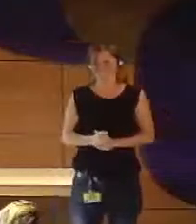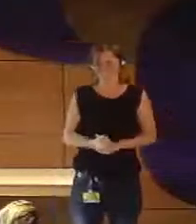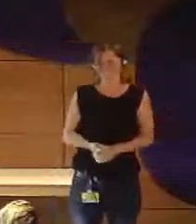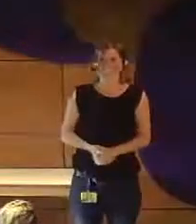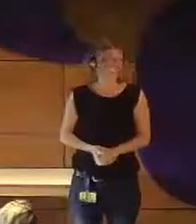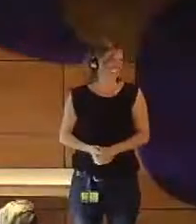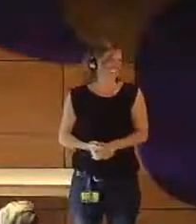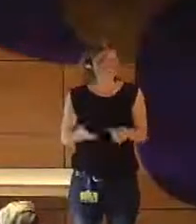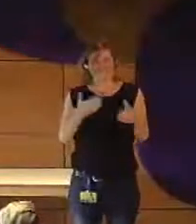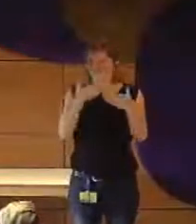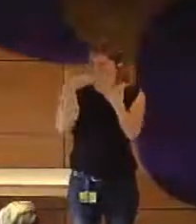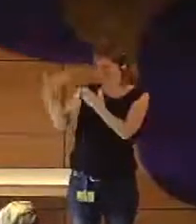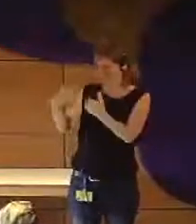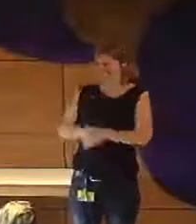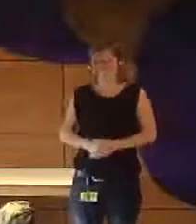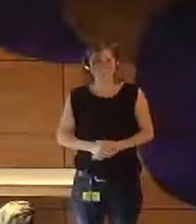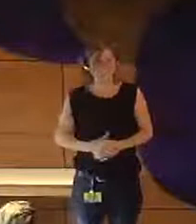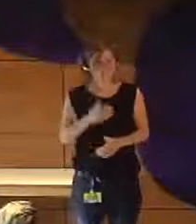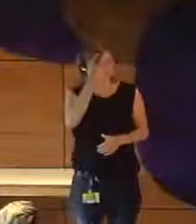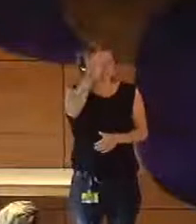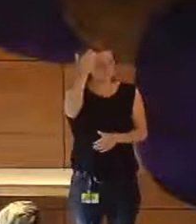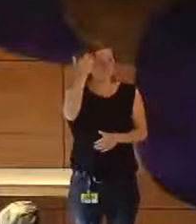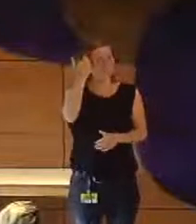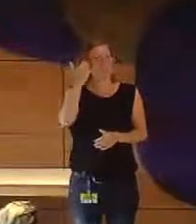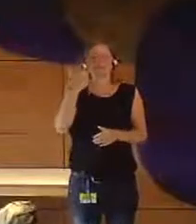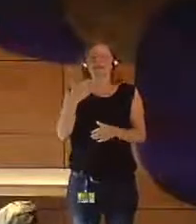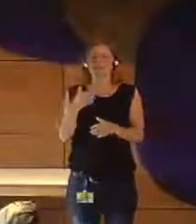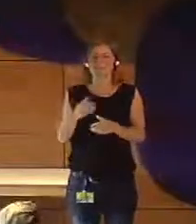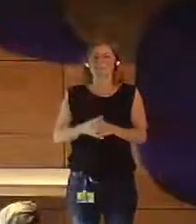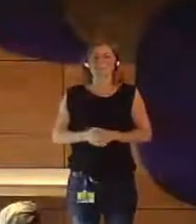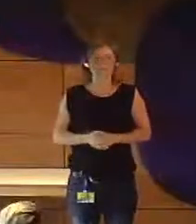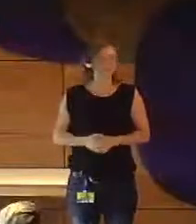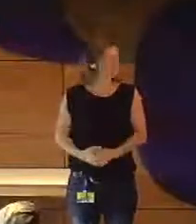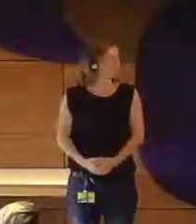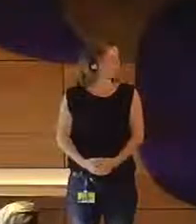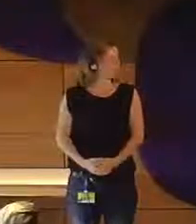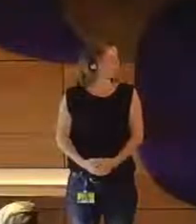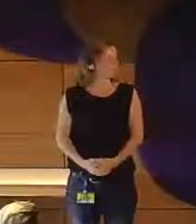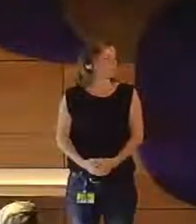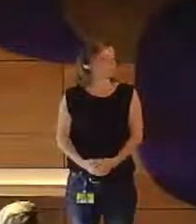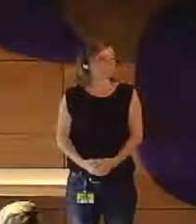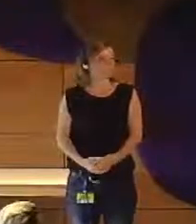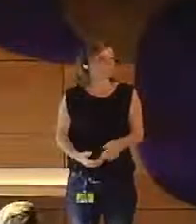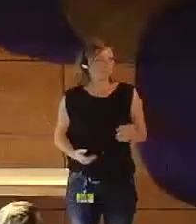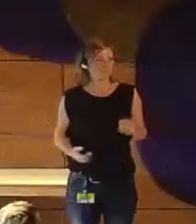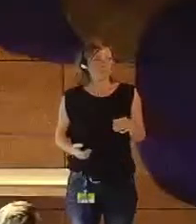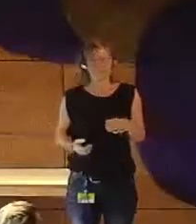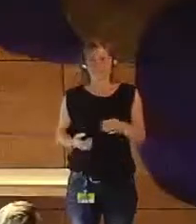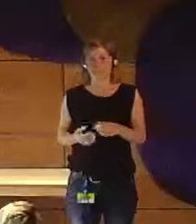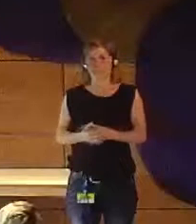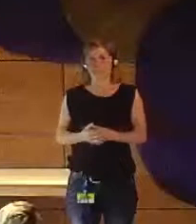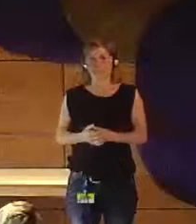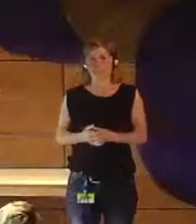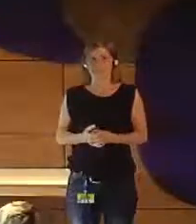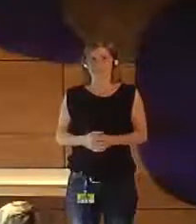Thank you very much. Now, actually, she's put the wrong thing on, because actually, do you remember I